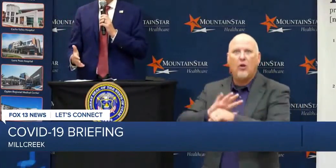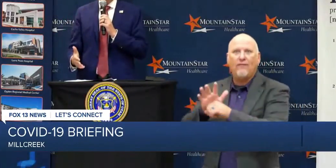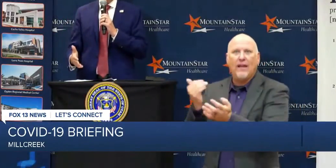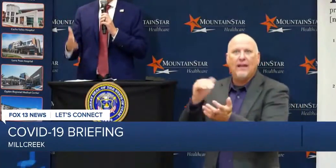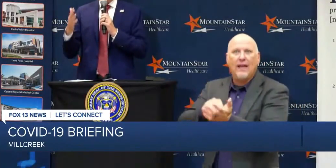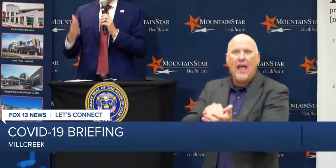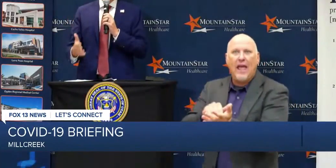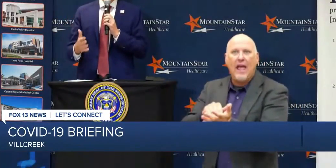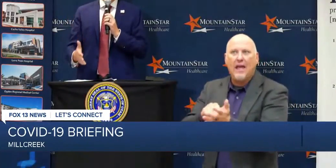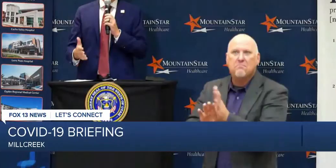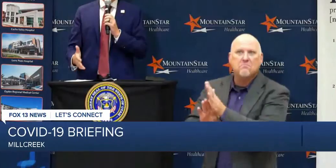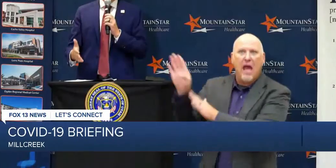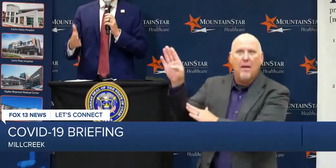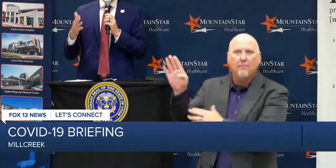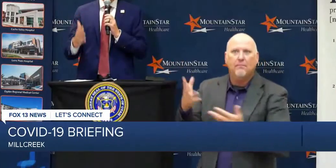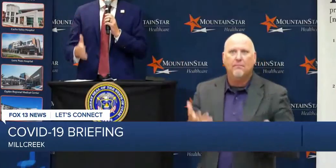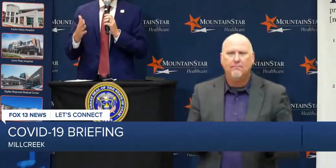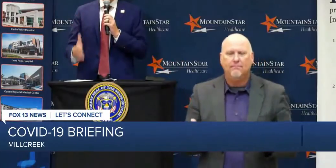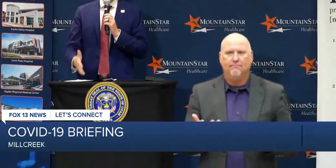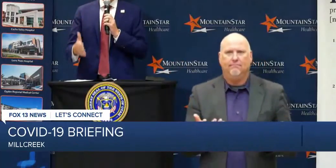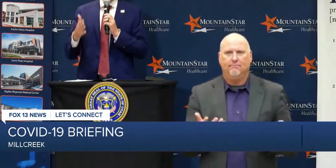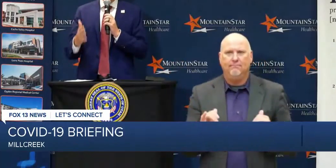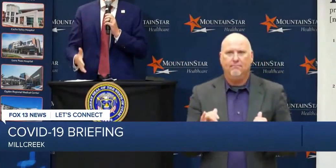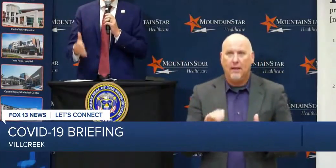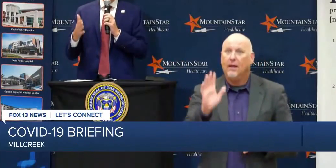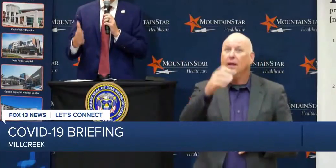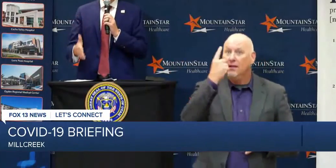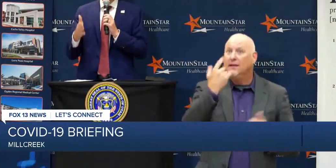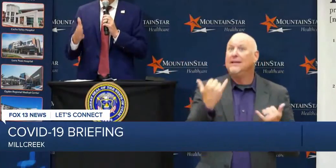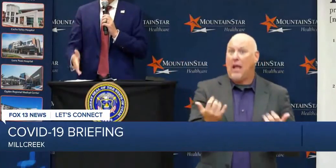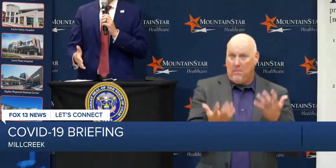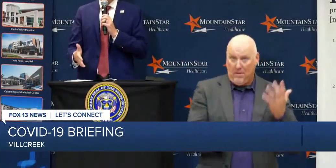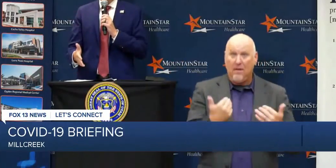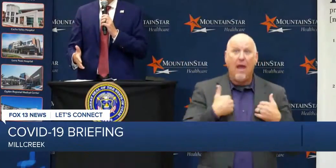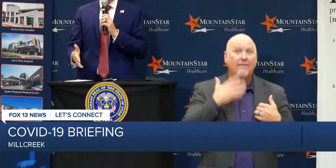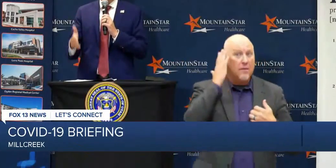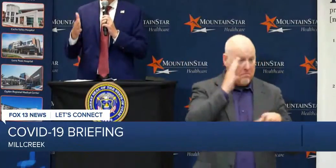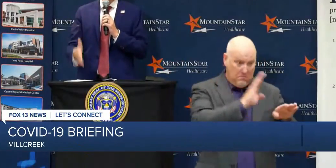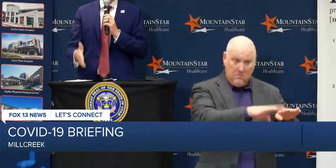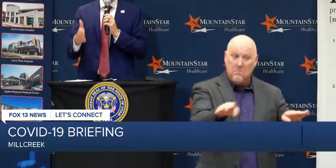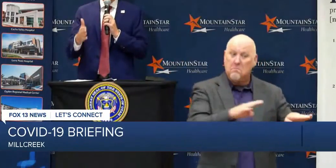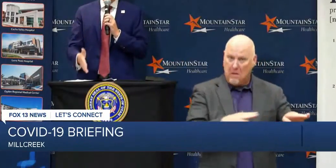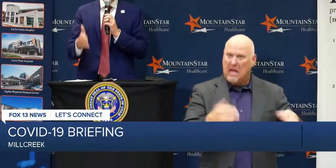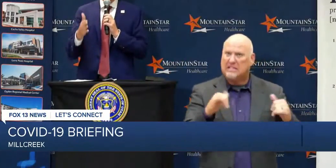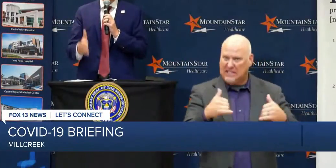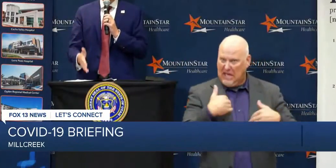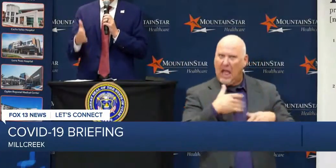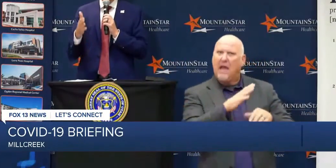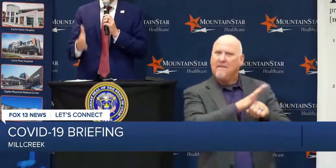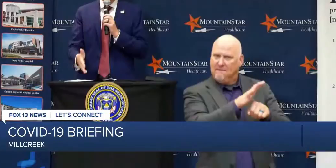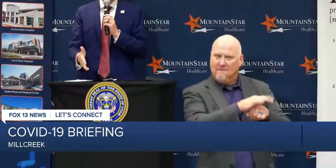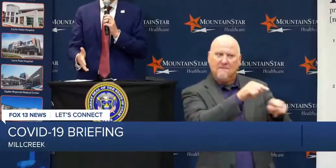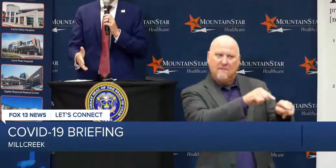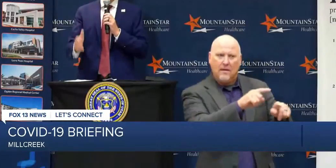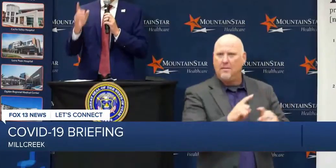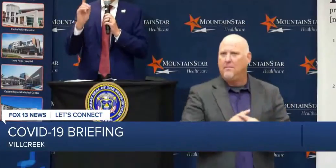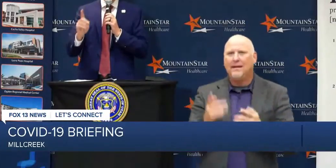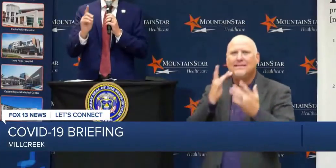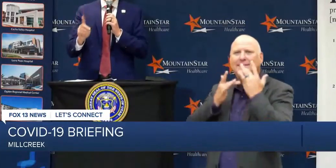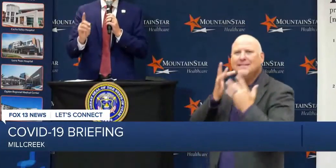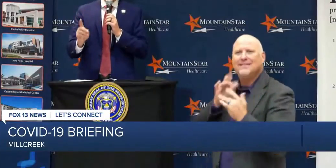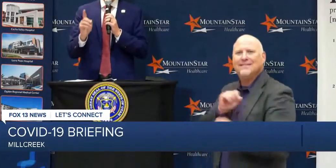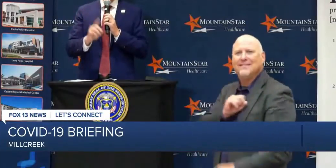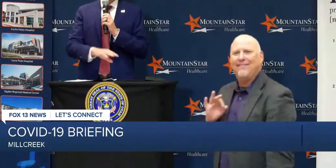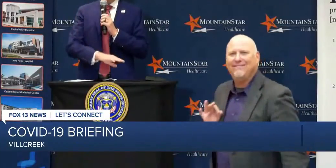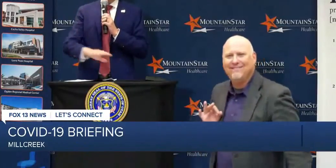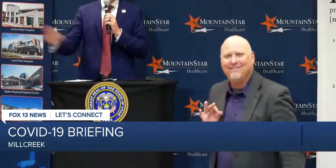those beds. As such, we are reaching our capacity. Our hospitalization capacity is full. And